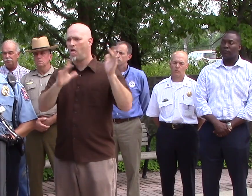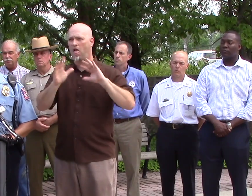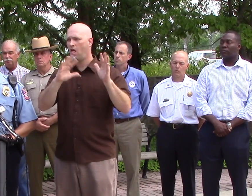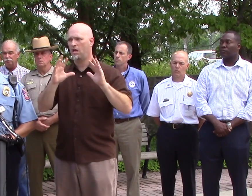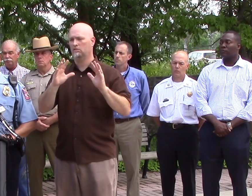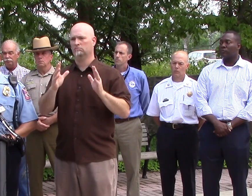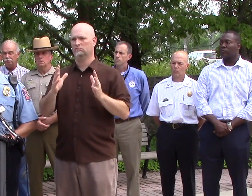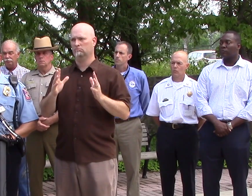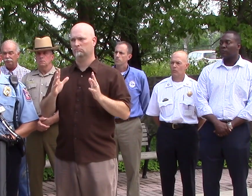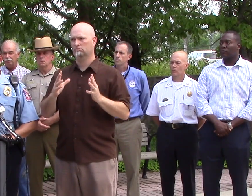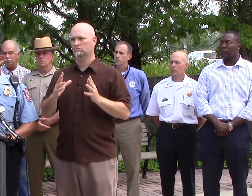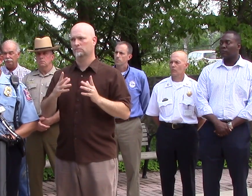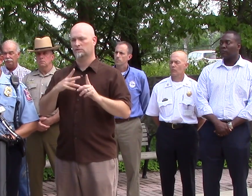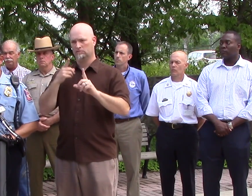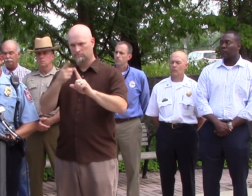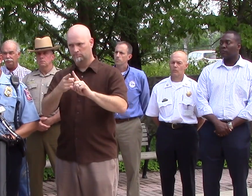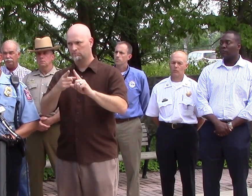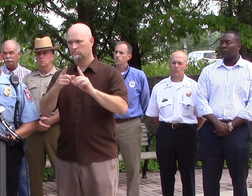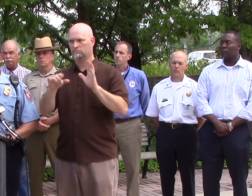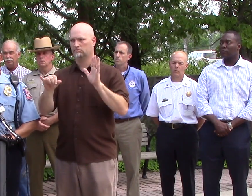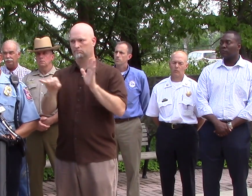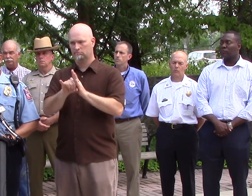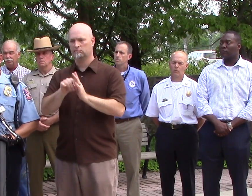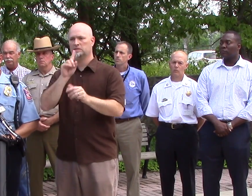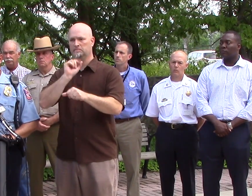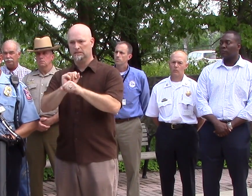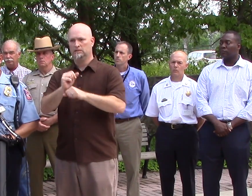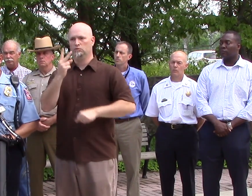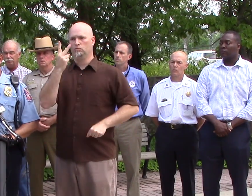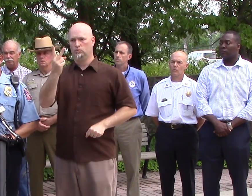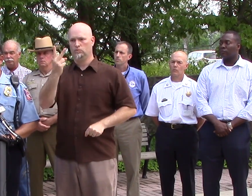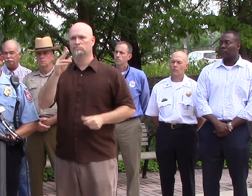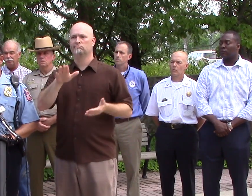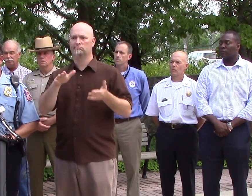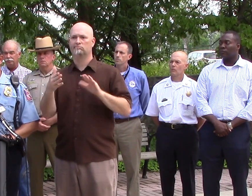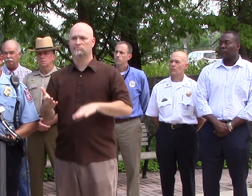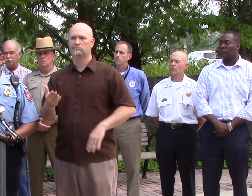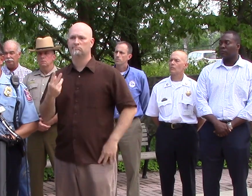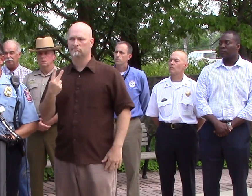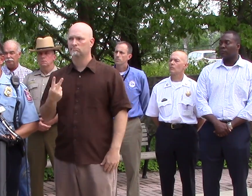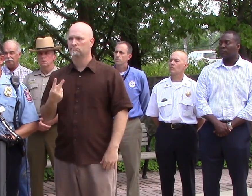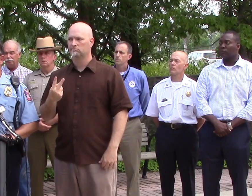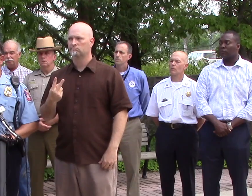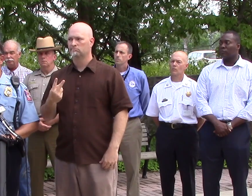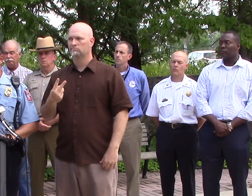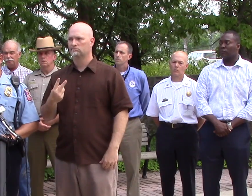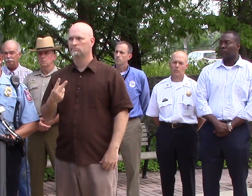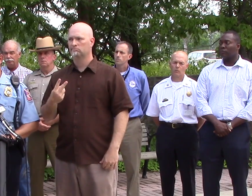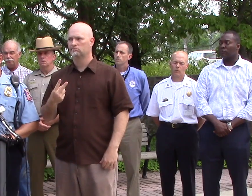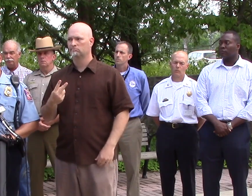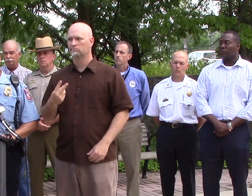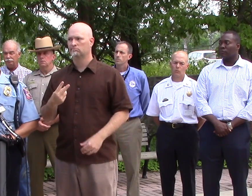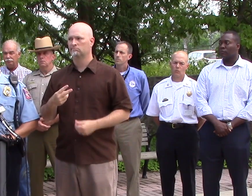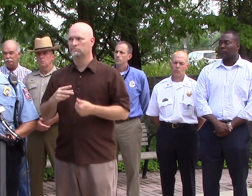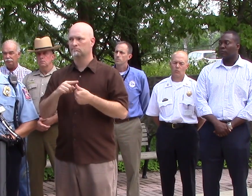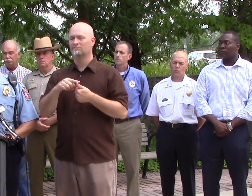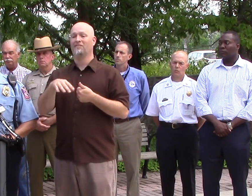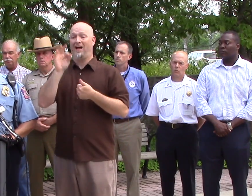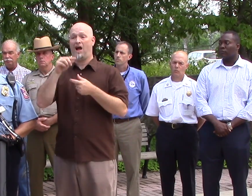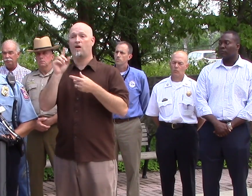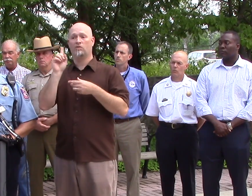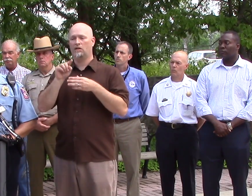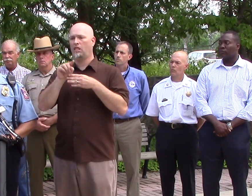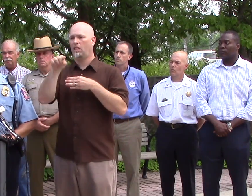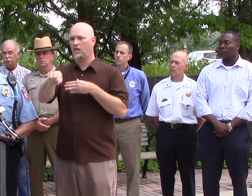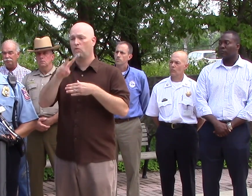We have 2 confirmed fatalities that have been recovered on the Baltimore County side of the river. The